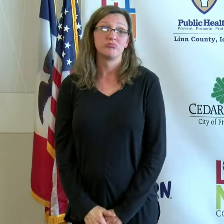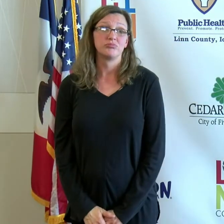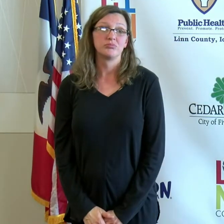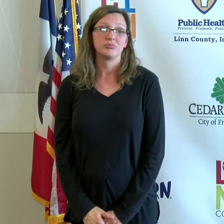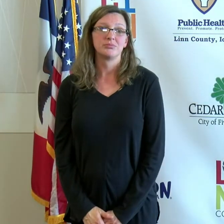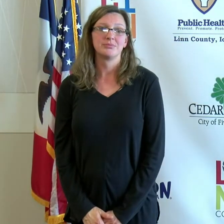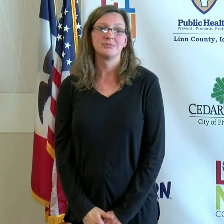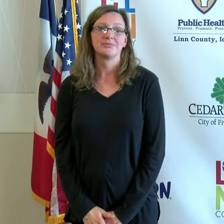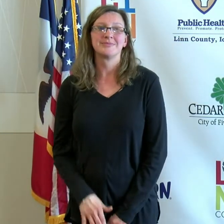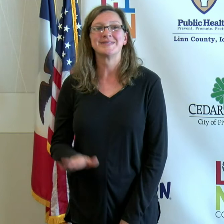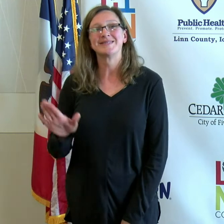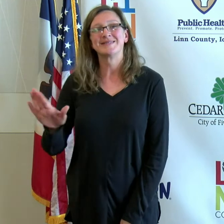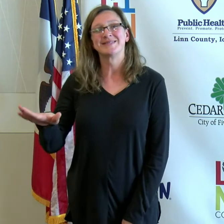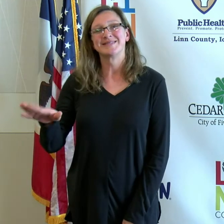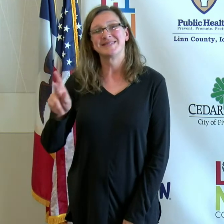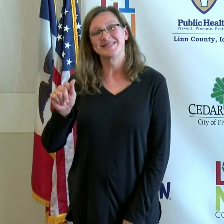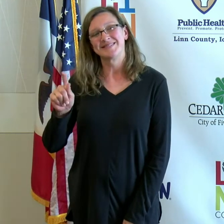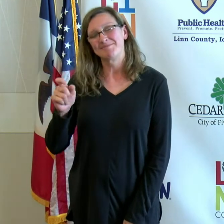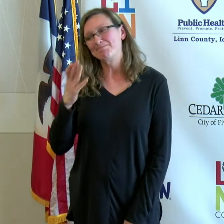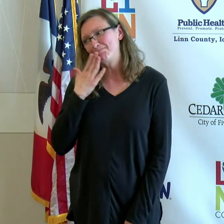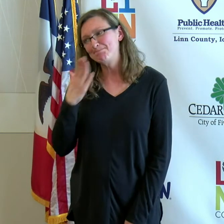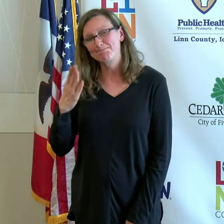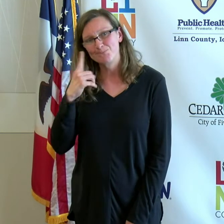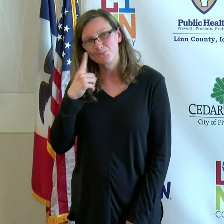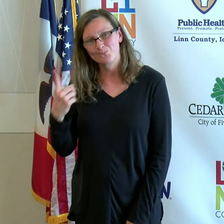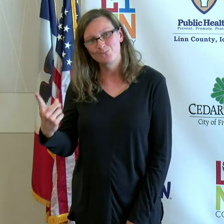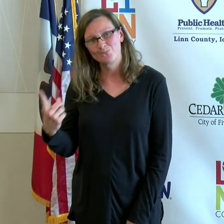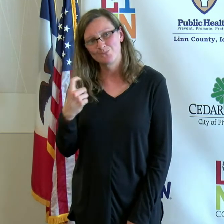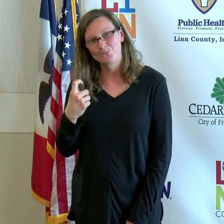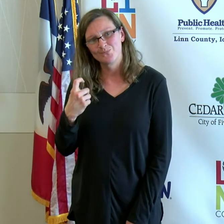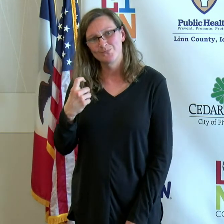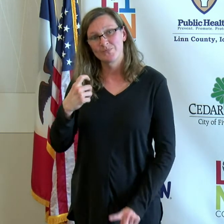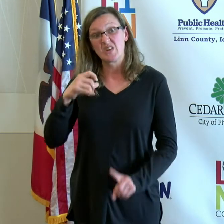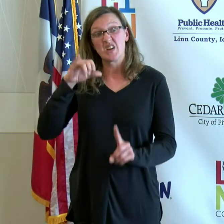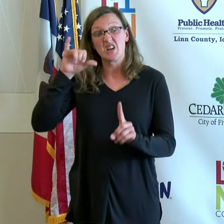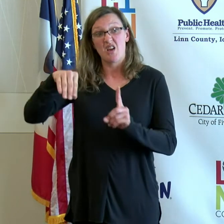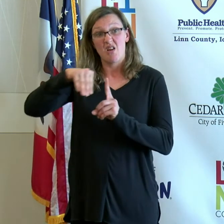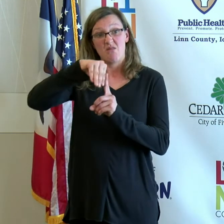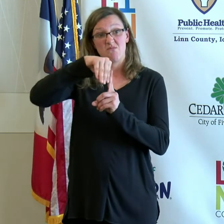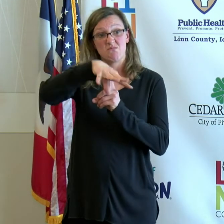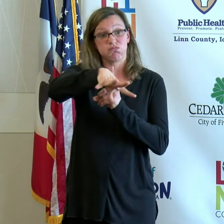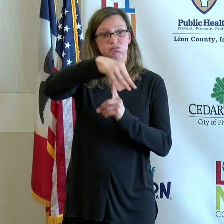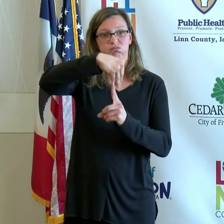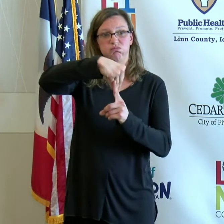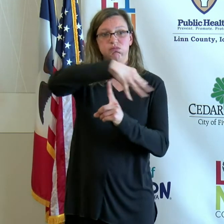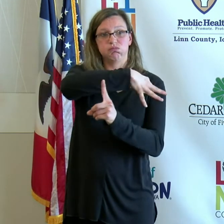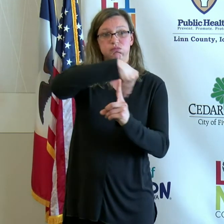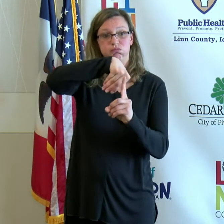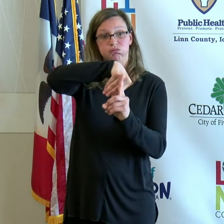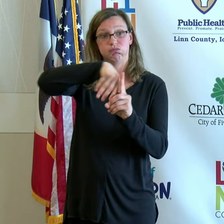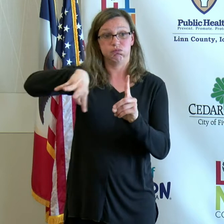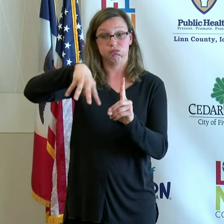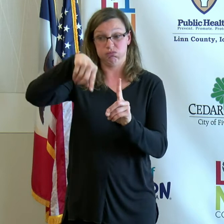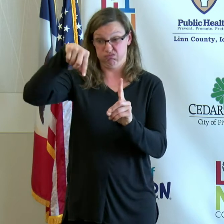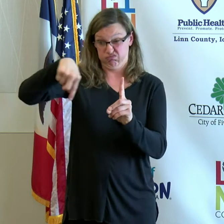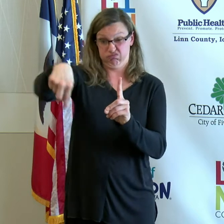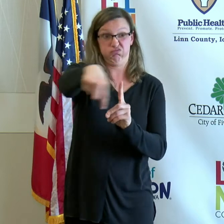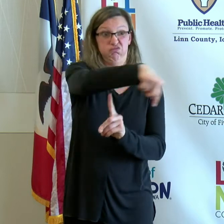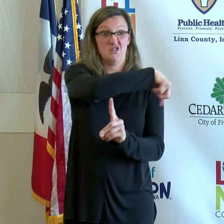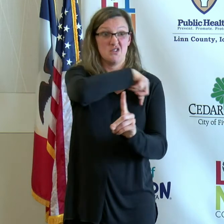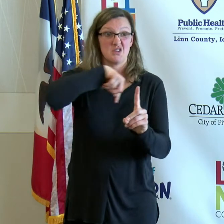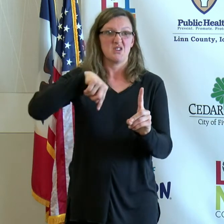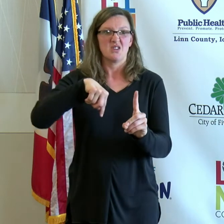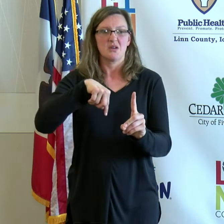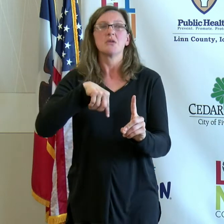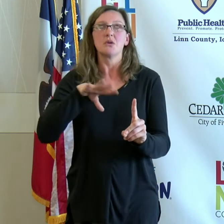Kate, thank you for the question about testing for anyone that may or may not have been exposed. So the